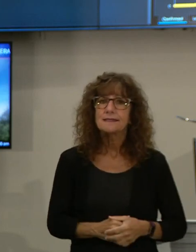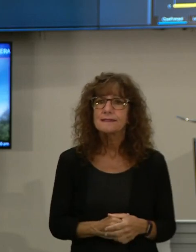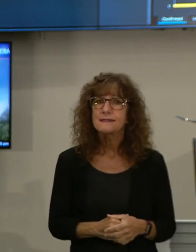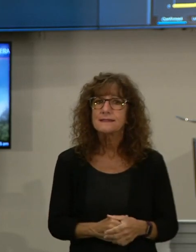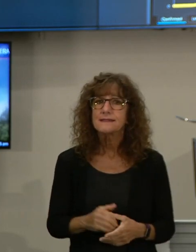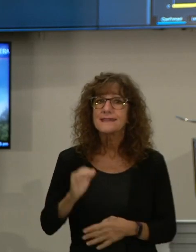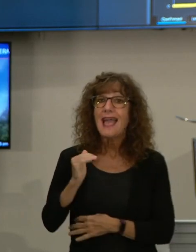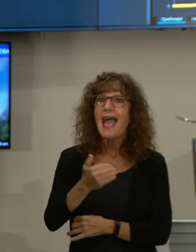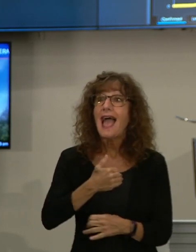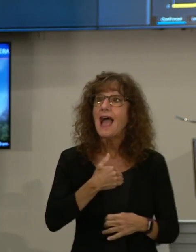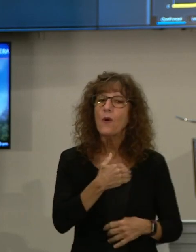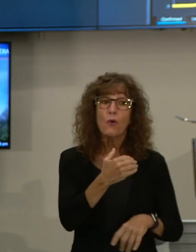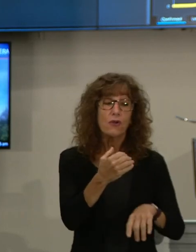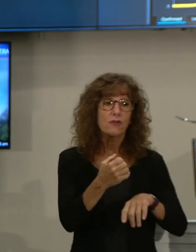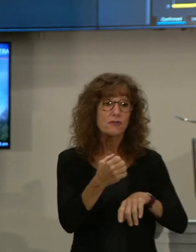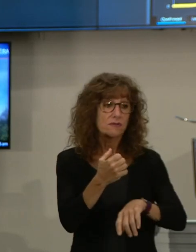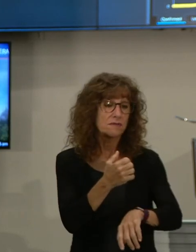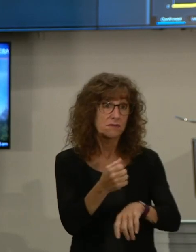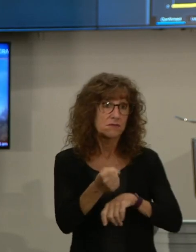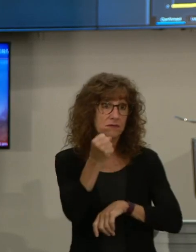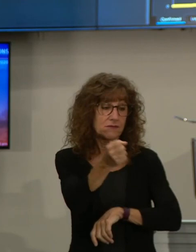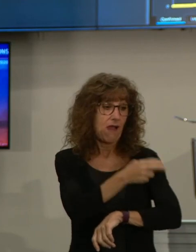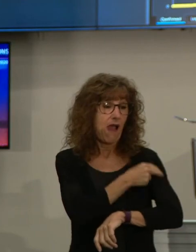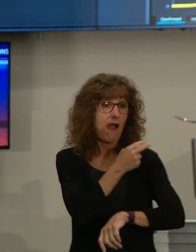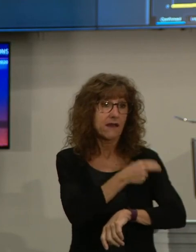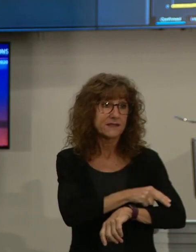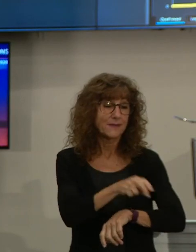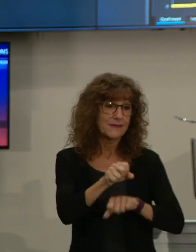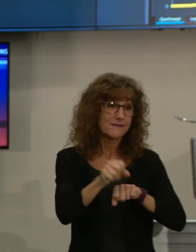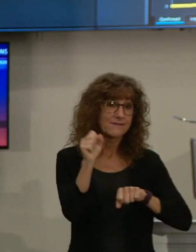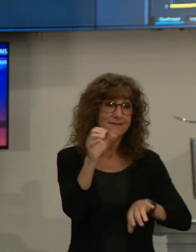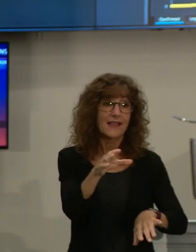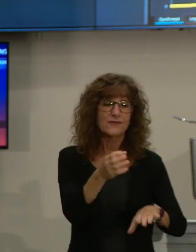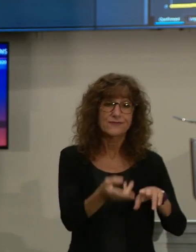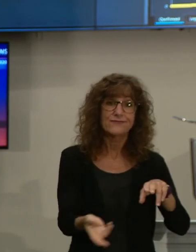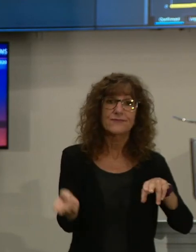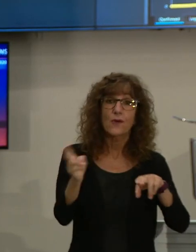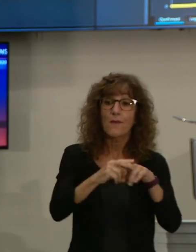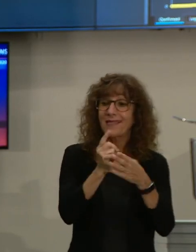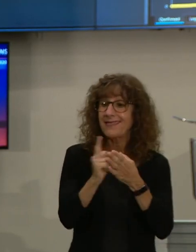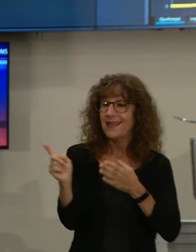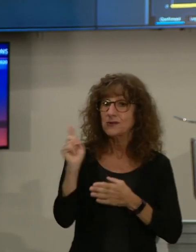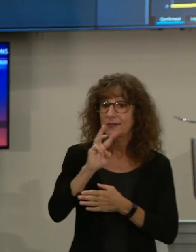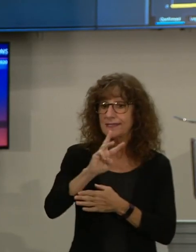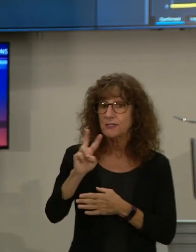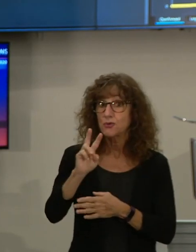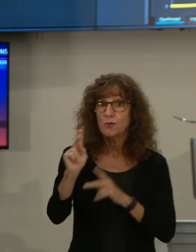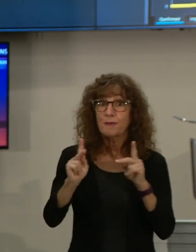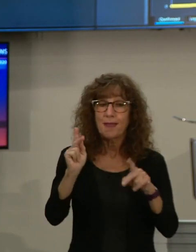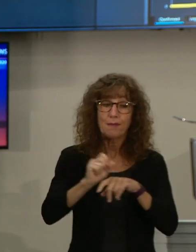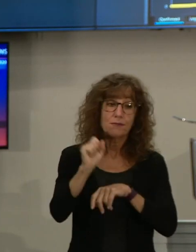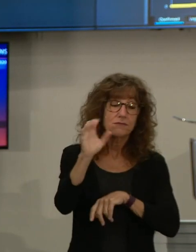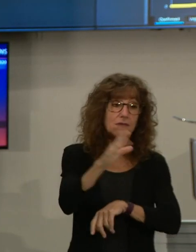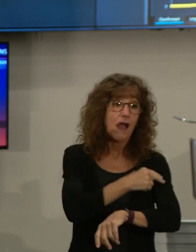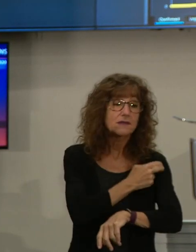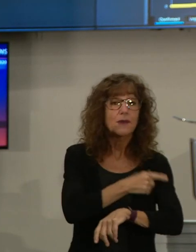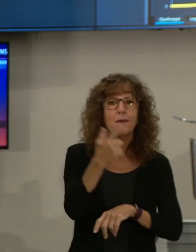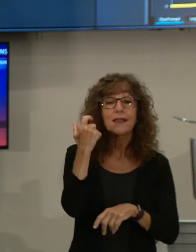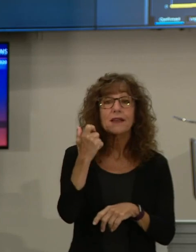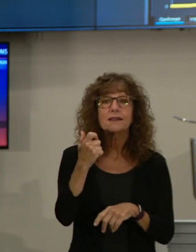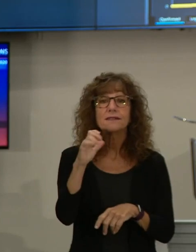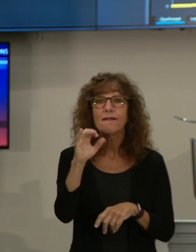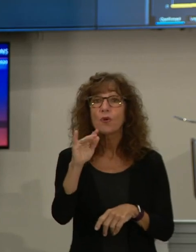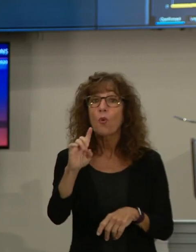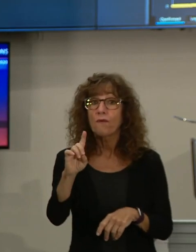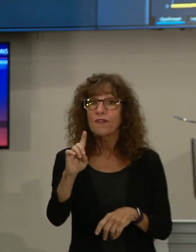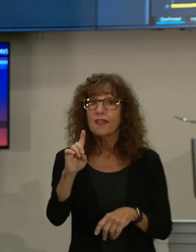Our hospitalizations are going up again. Last week, an average of 62 people were hospitalized due to COVID in the